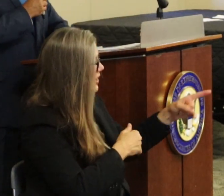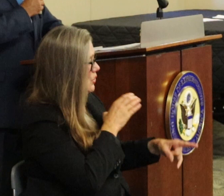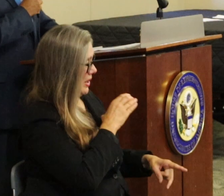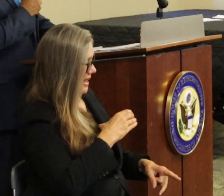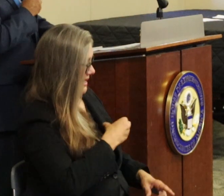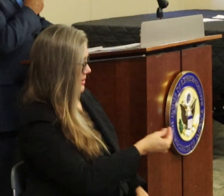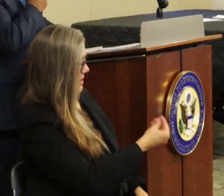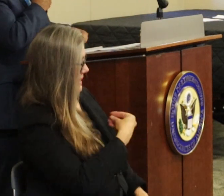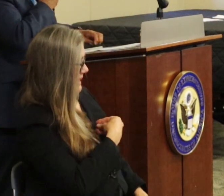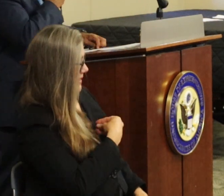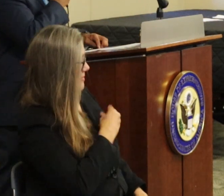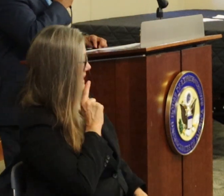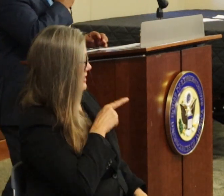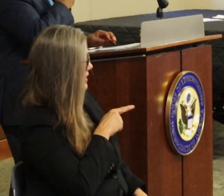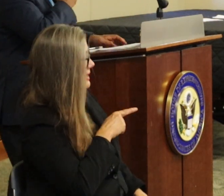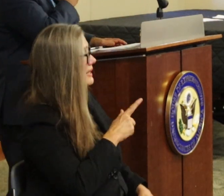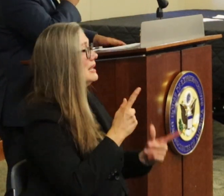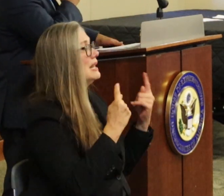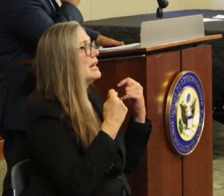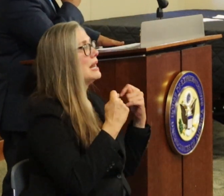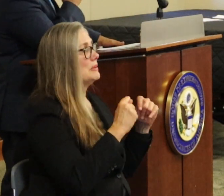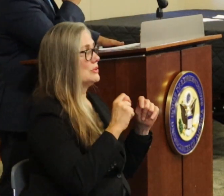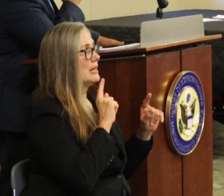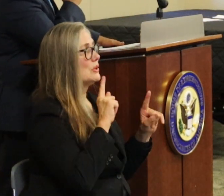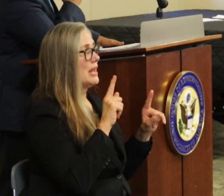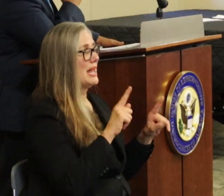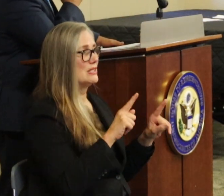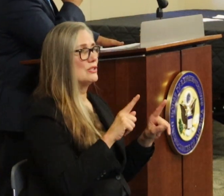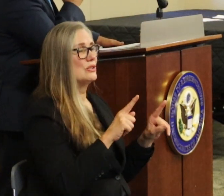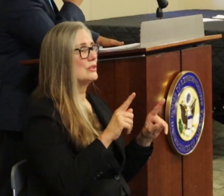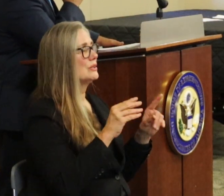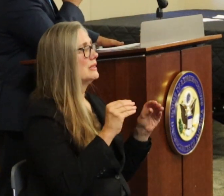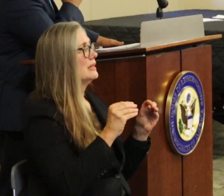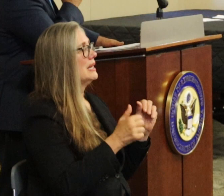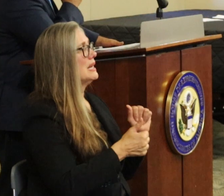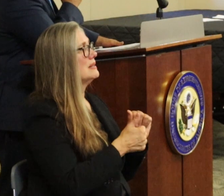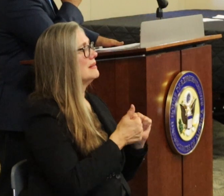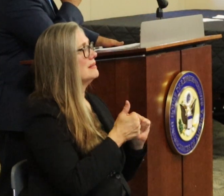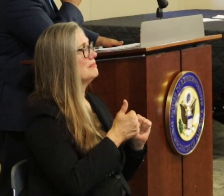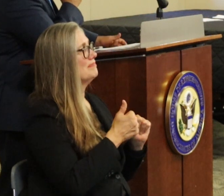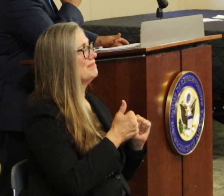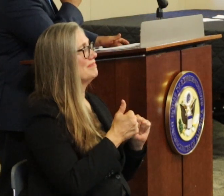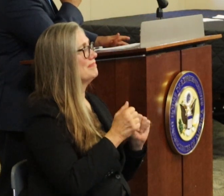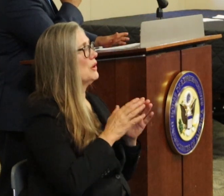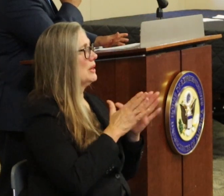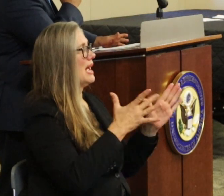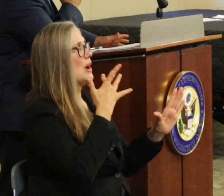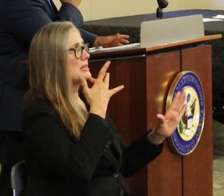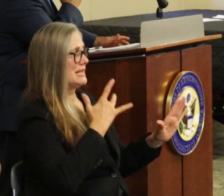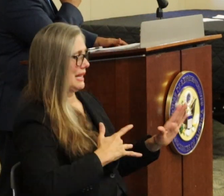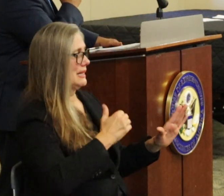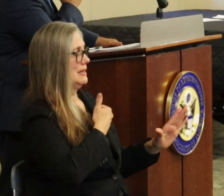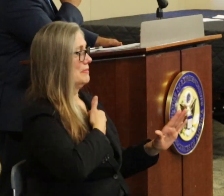so you better give me some answers. Let me try to answer that in a very broad way. First of all, I was lucky, and my wife